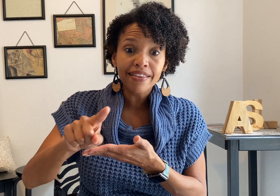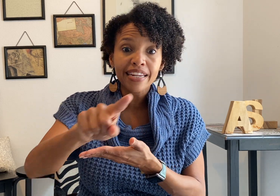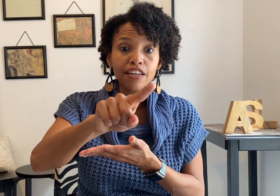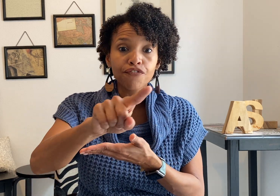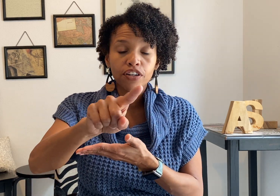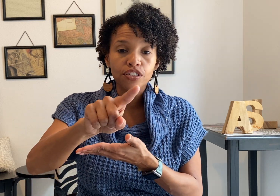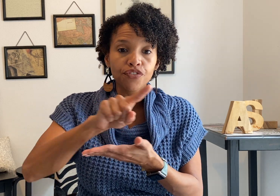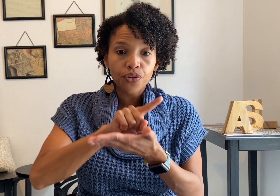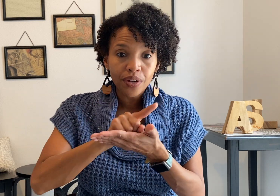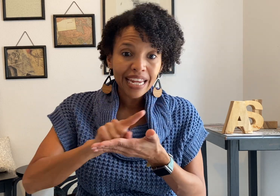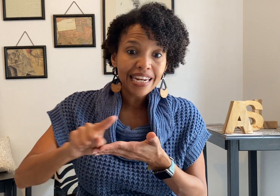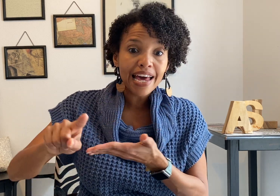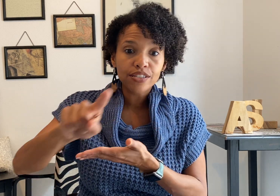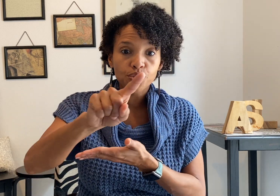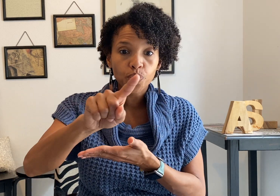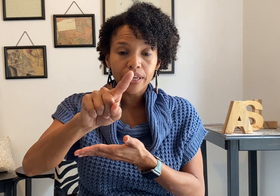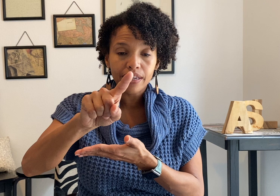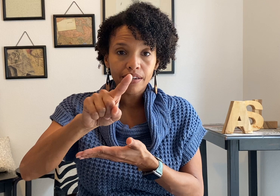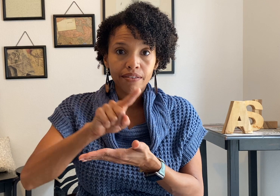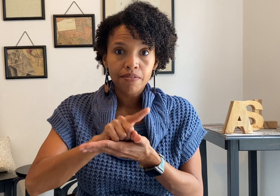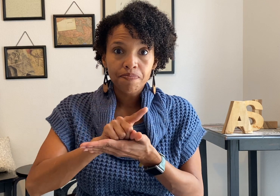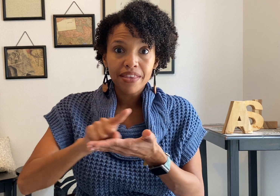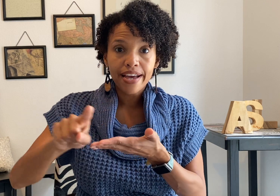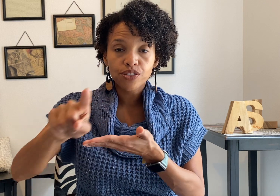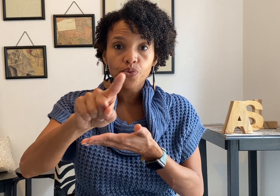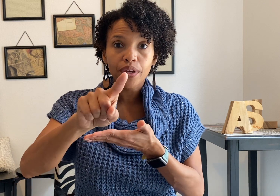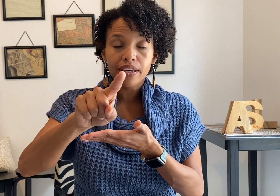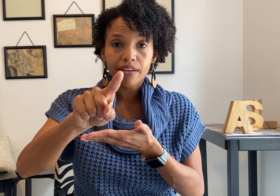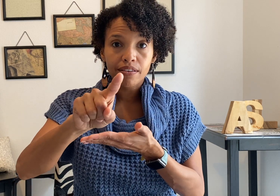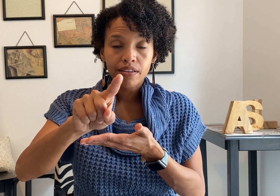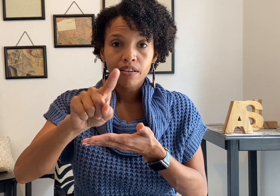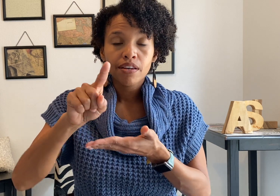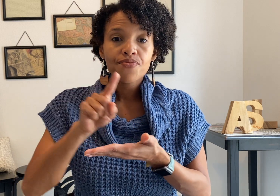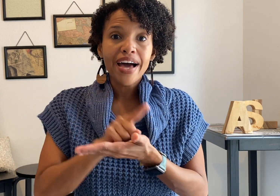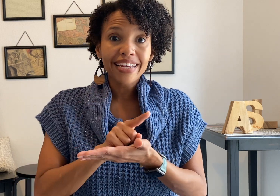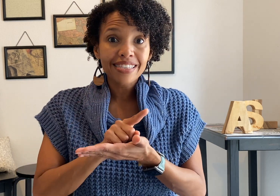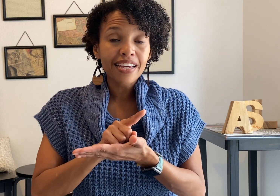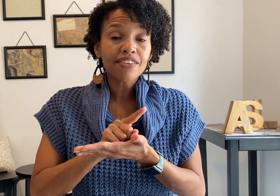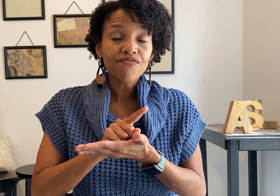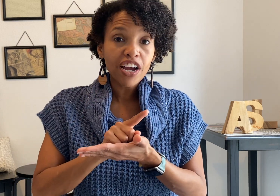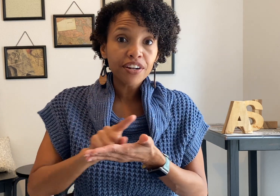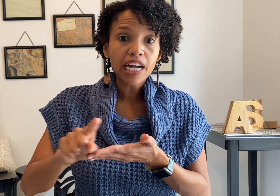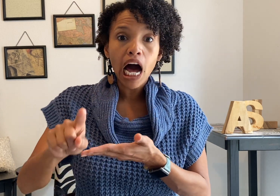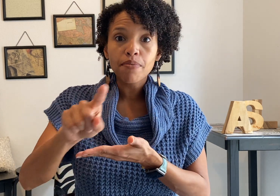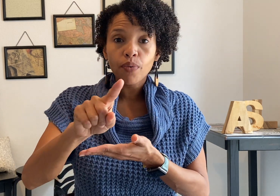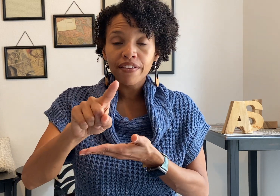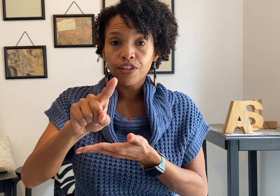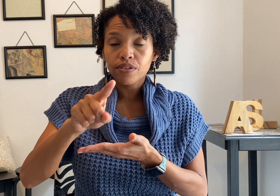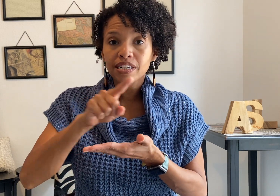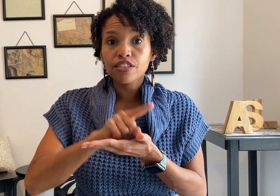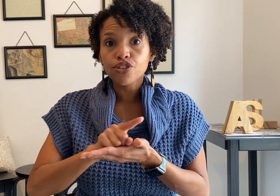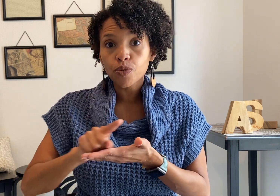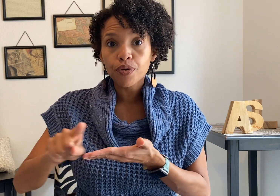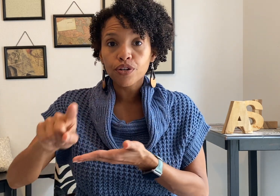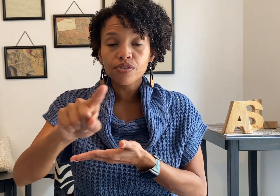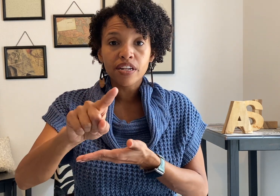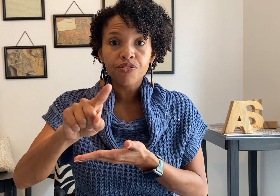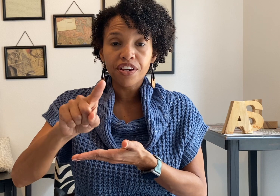in front of you. Next week, next week. That is a very common way that you'll see interpreters and other hearing